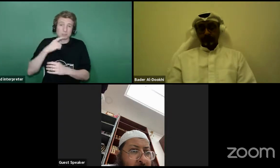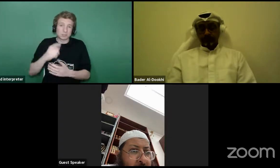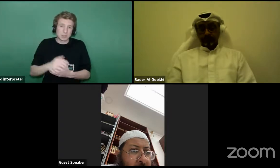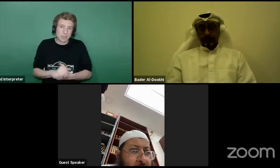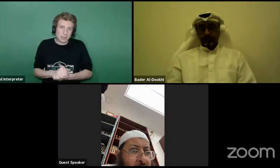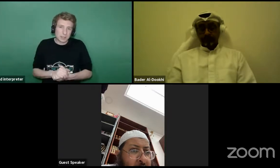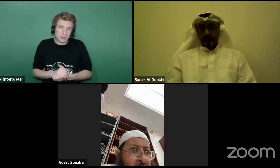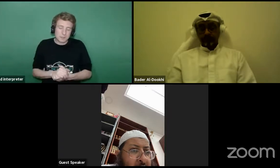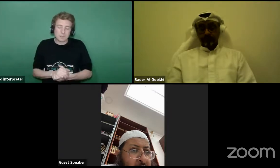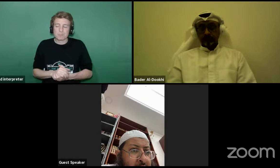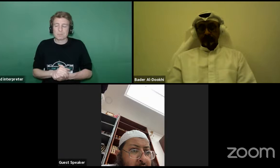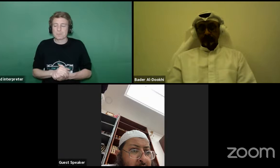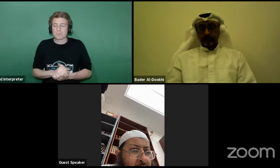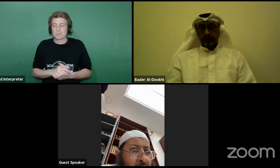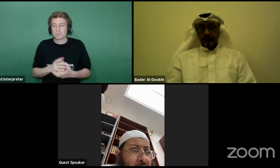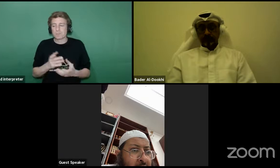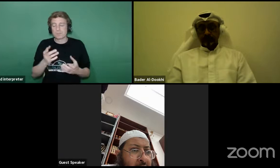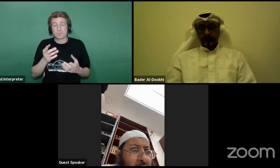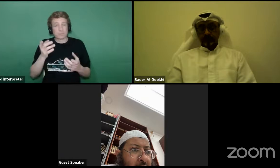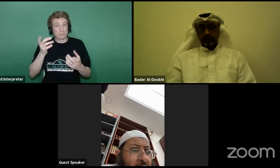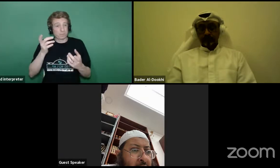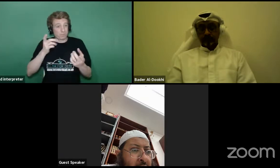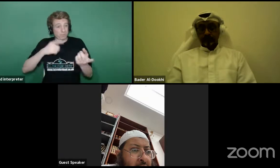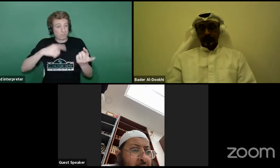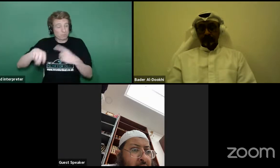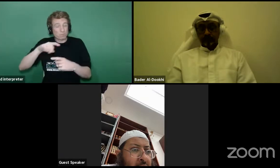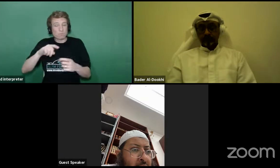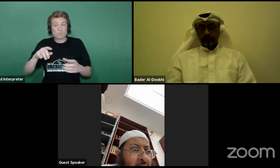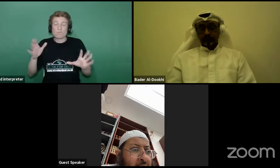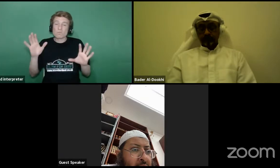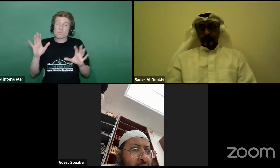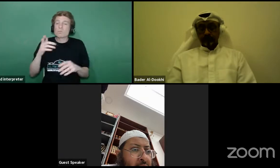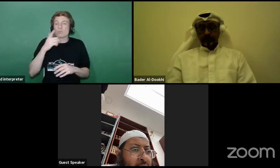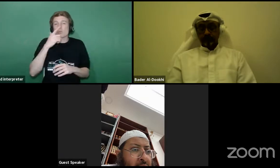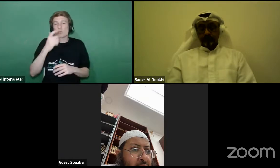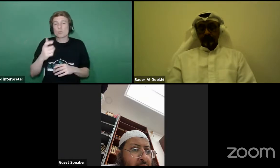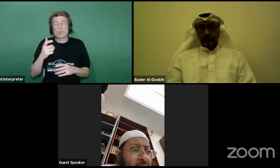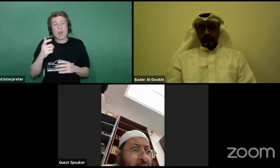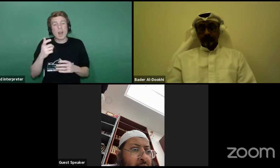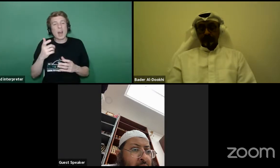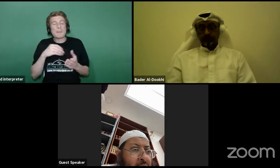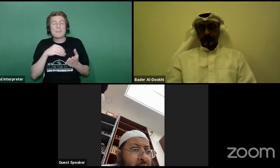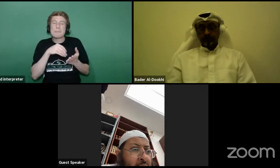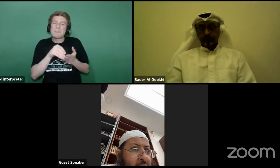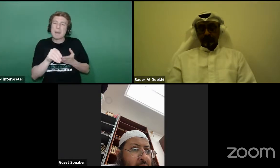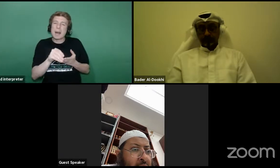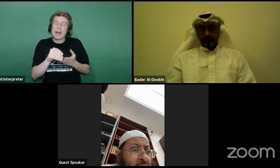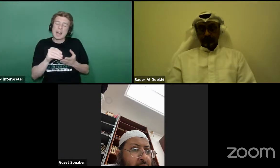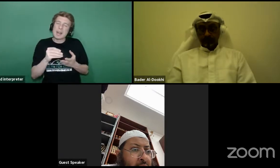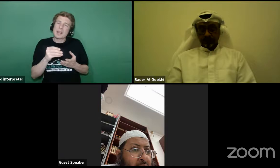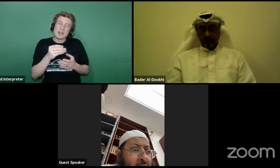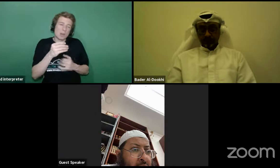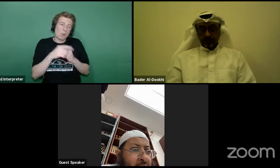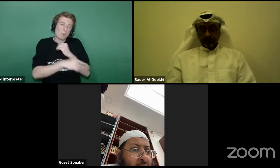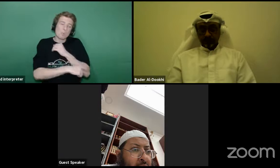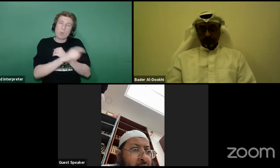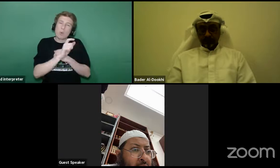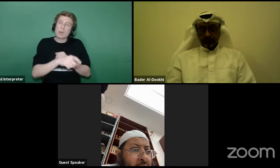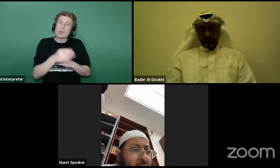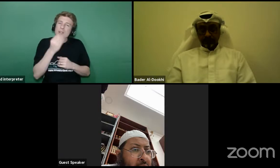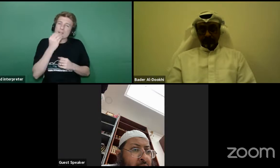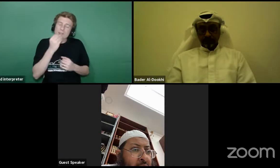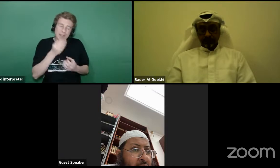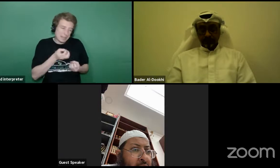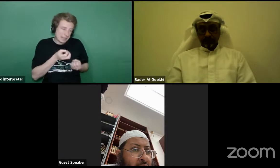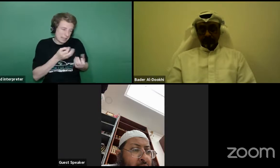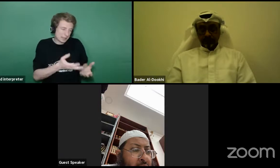from those who are able to, they can pay to feed a poor person, and whosoever does extra,